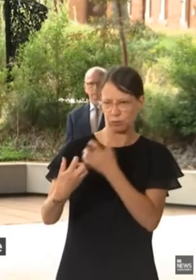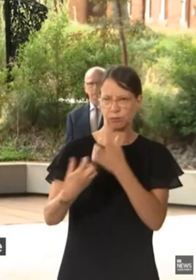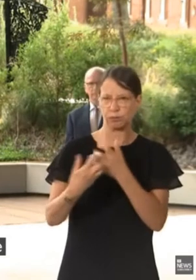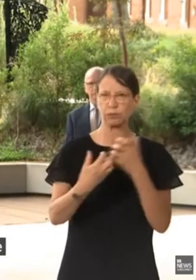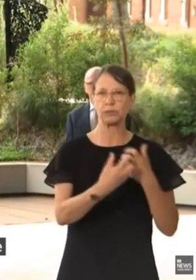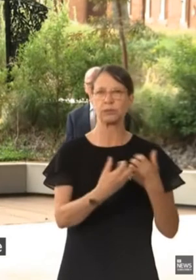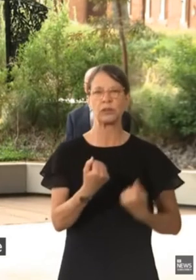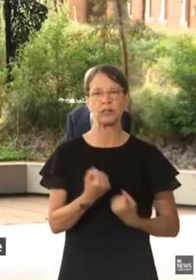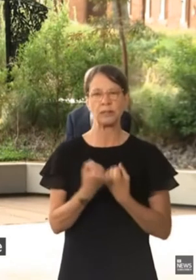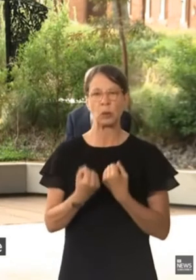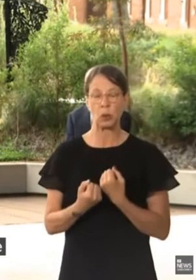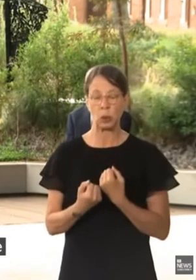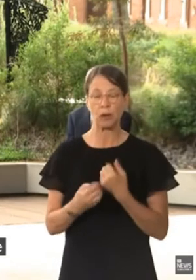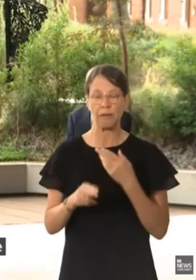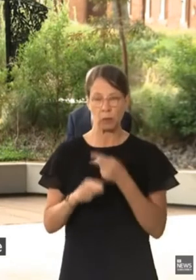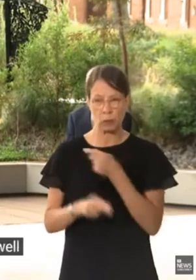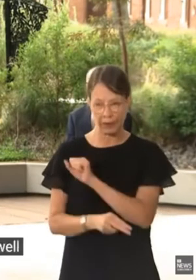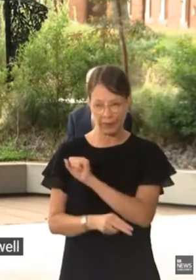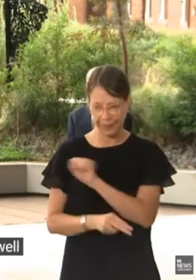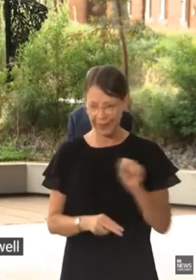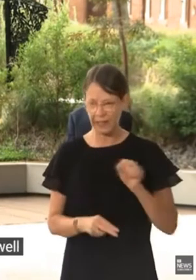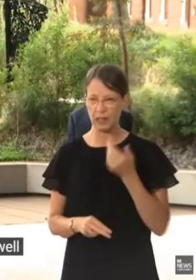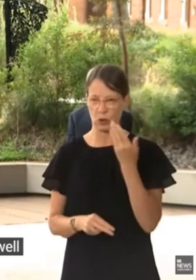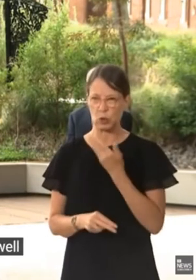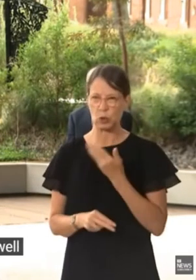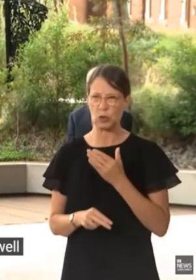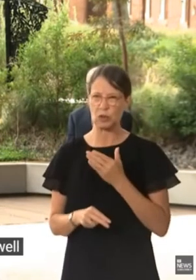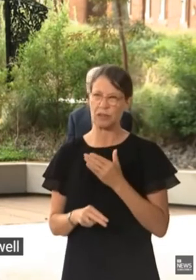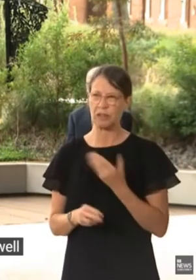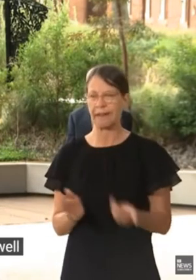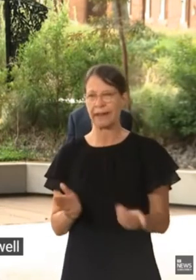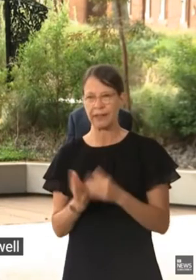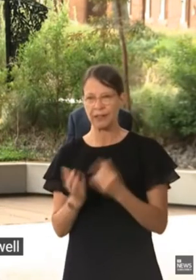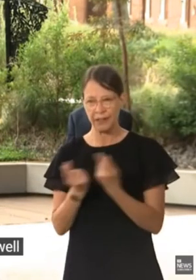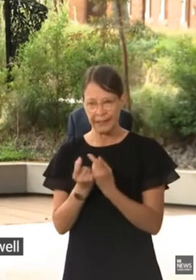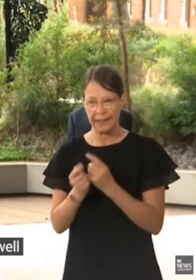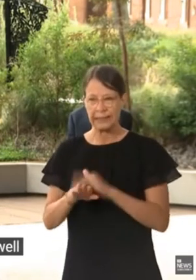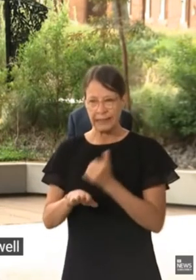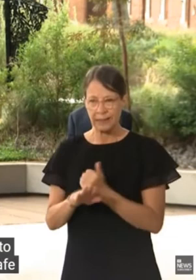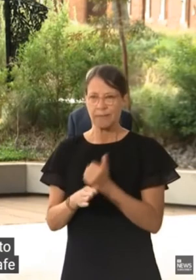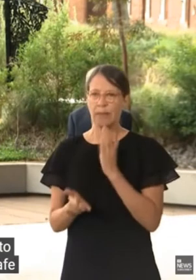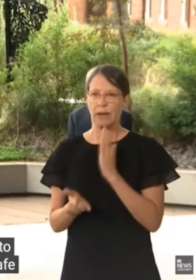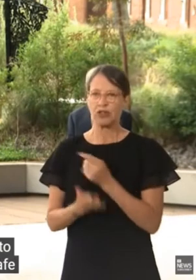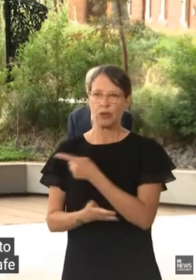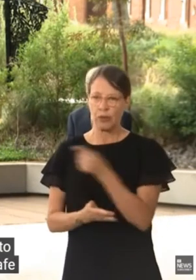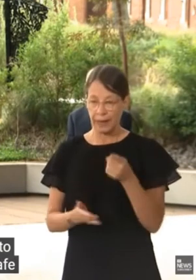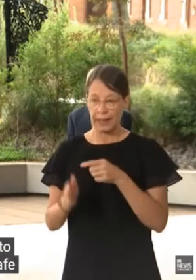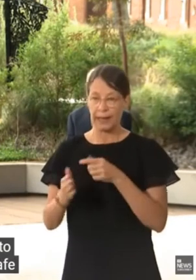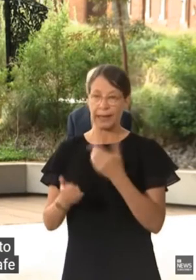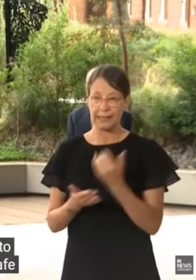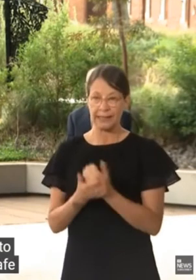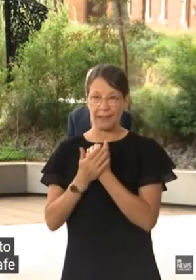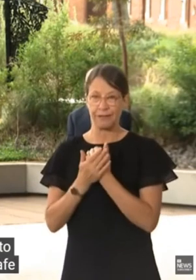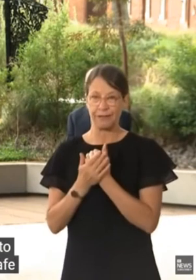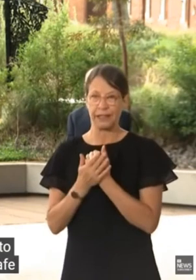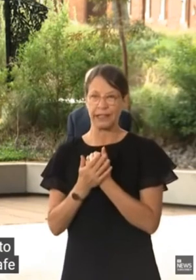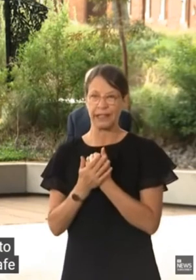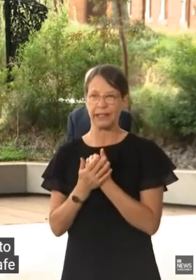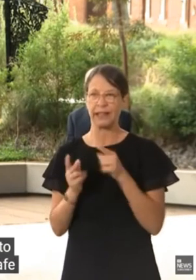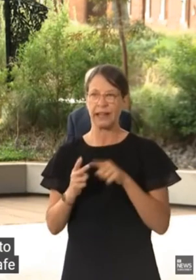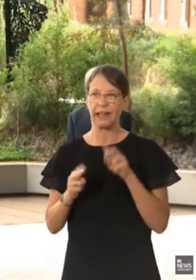as well, and there is extra work that has occurred to ensure that those kids are safe. We would not be doing